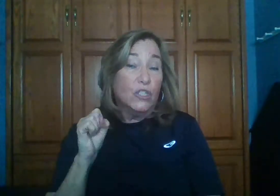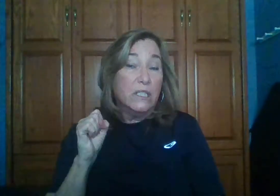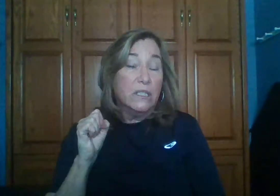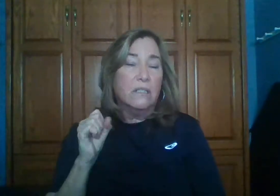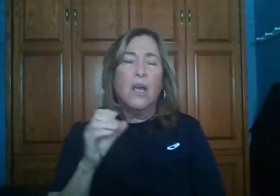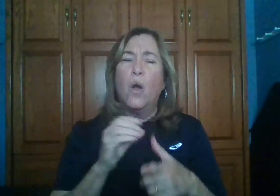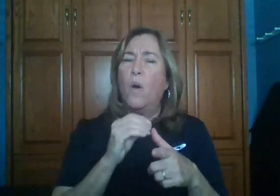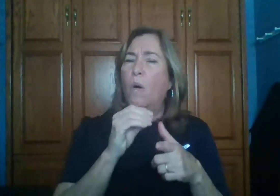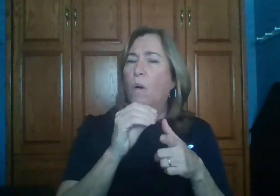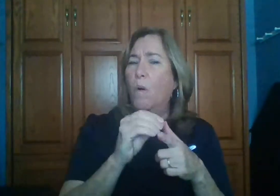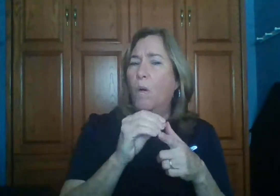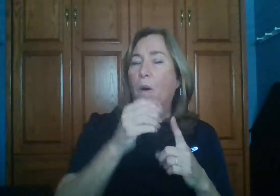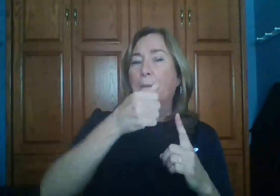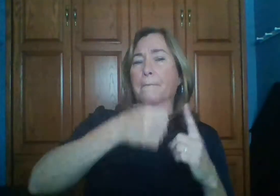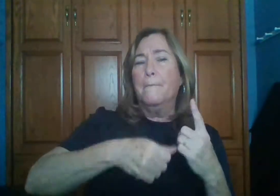bananas for dinner.